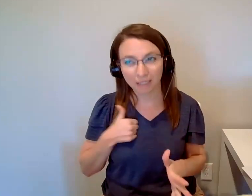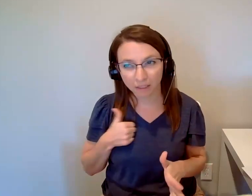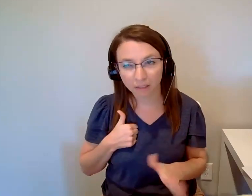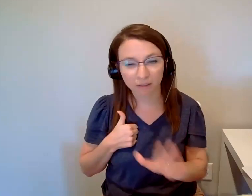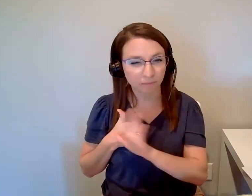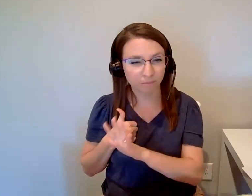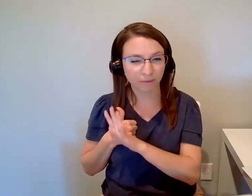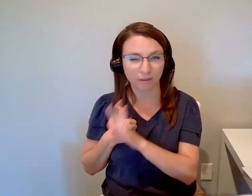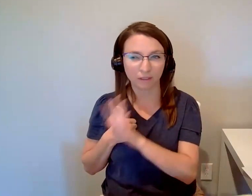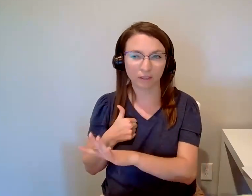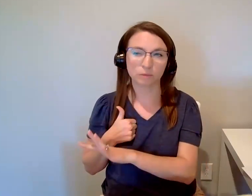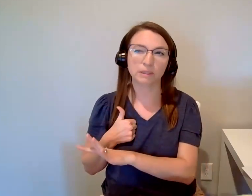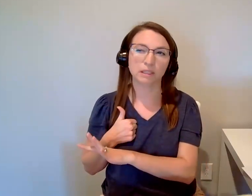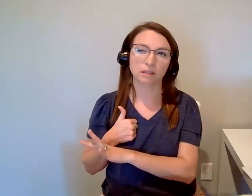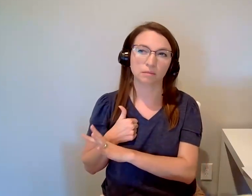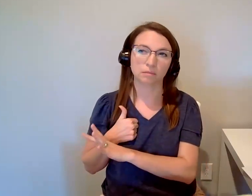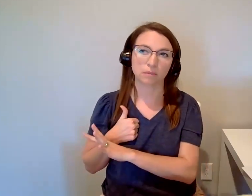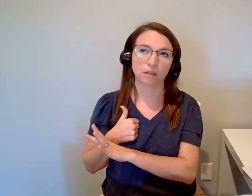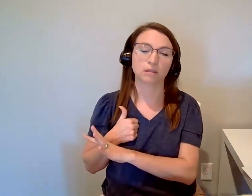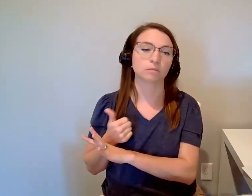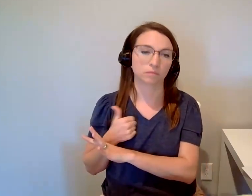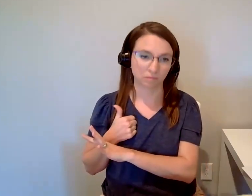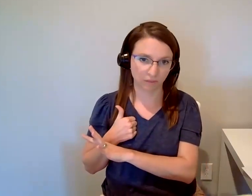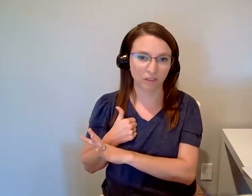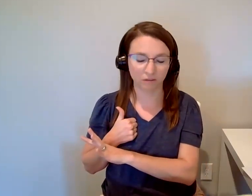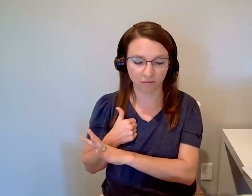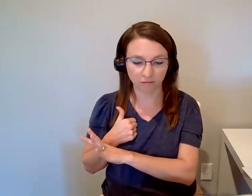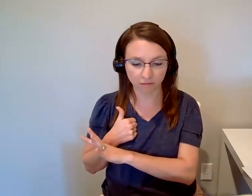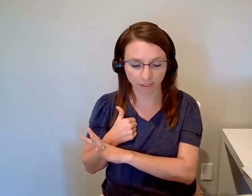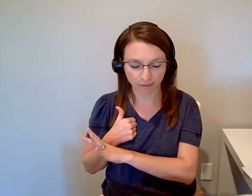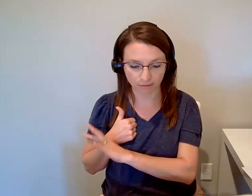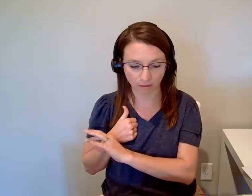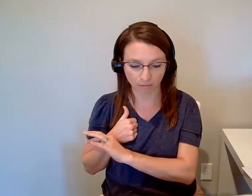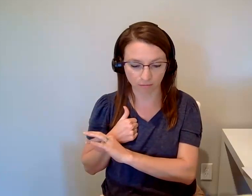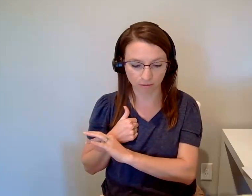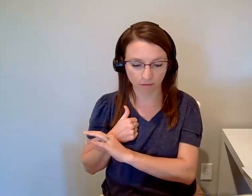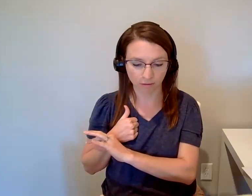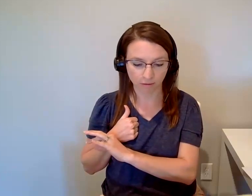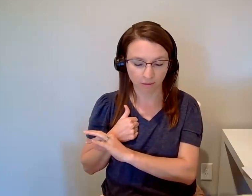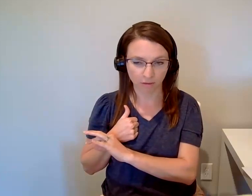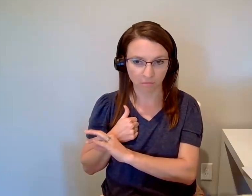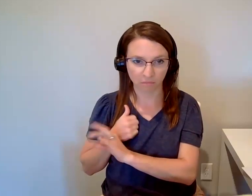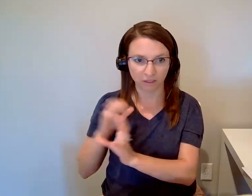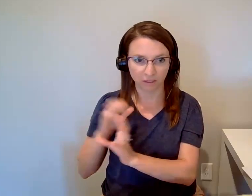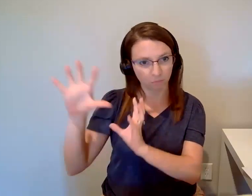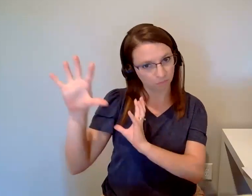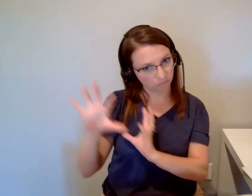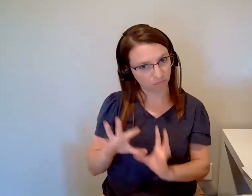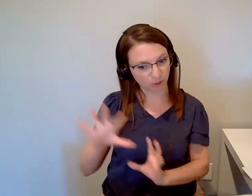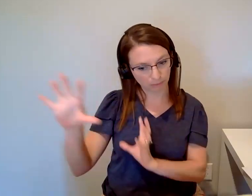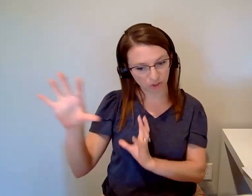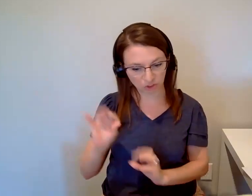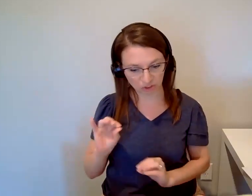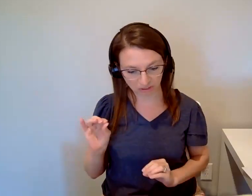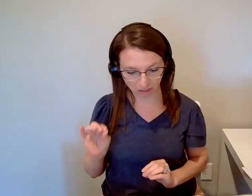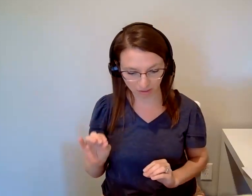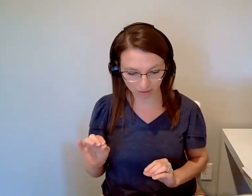Canada in the English speaking part, they use ASL, but pretty much just us.